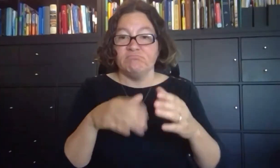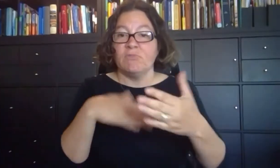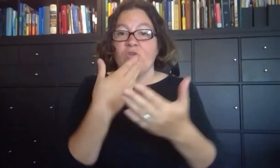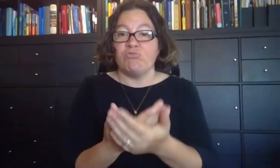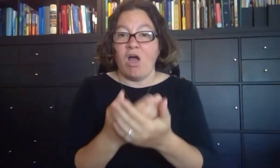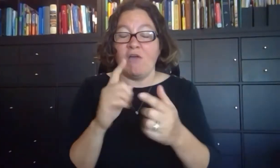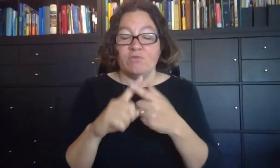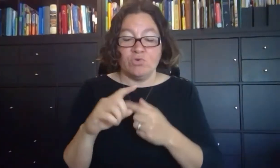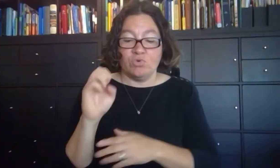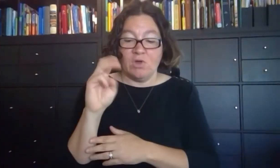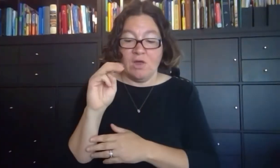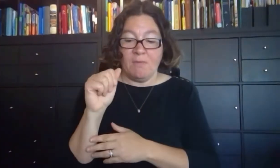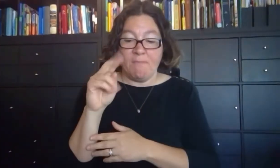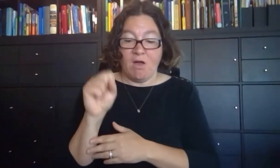Now, when they came to Emmaus,